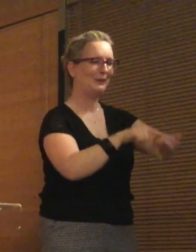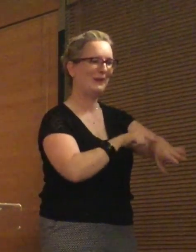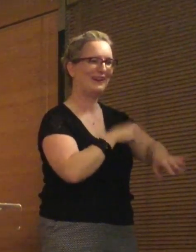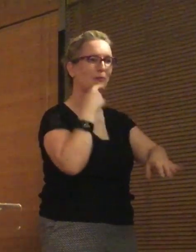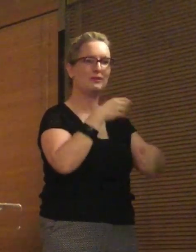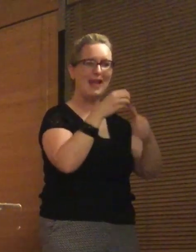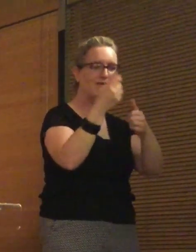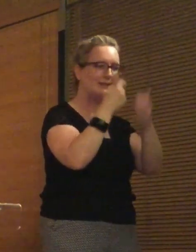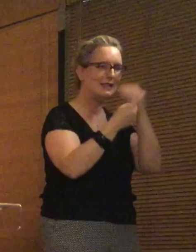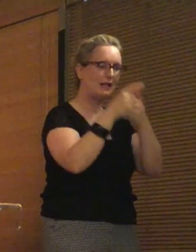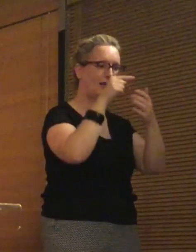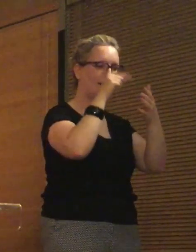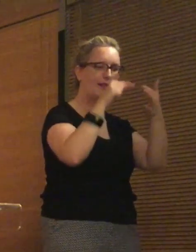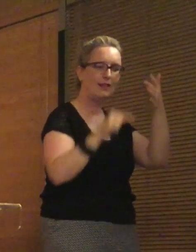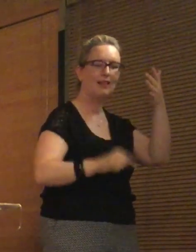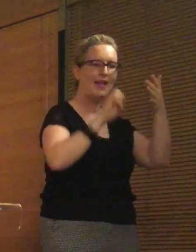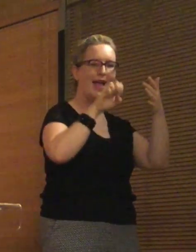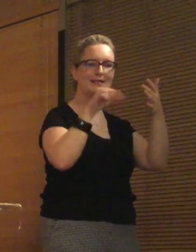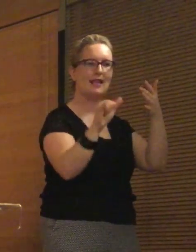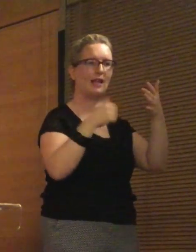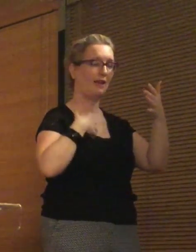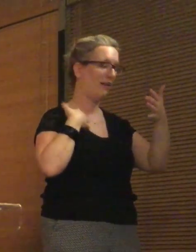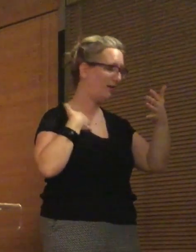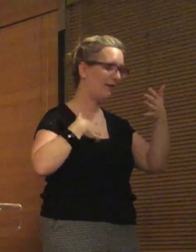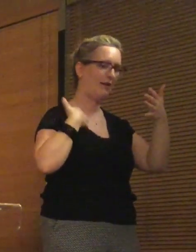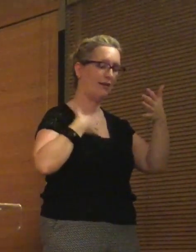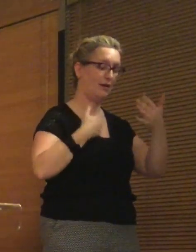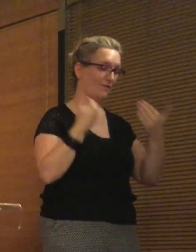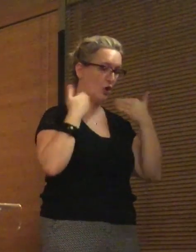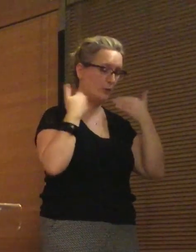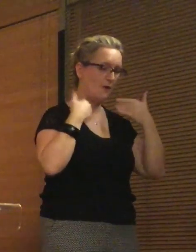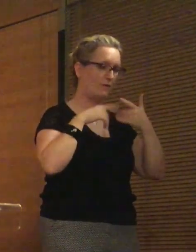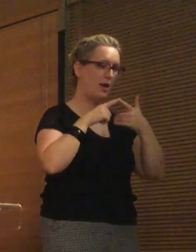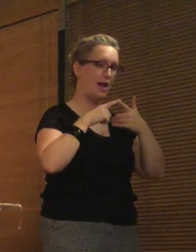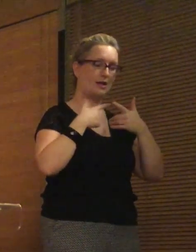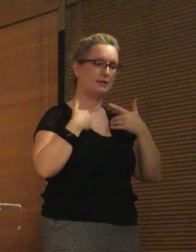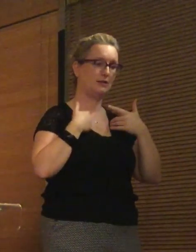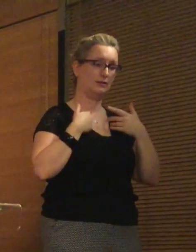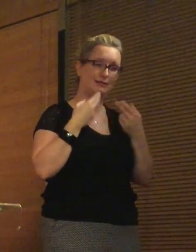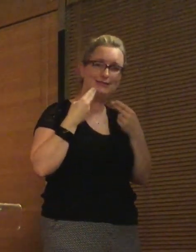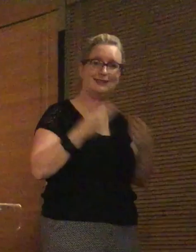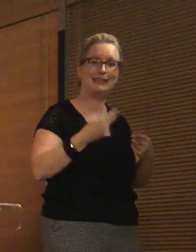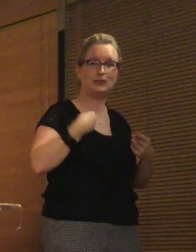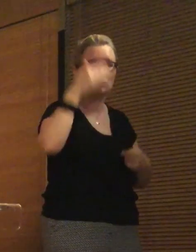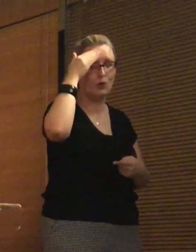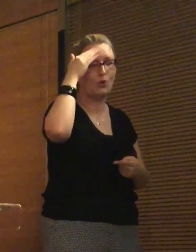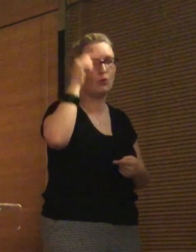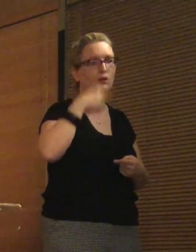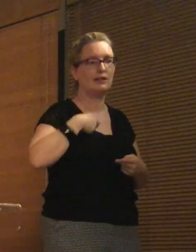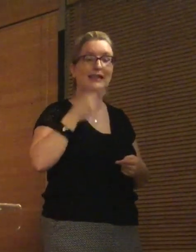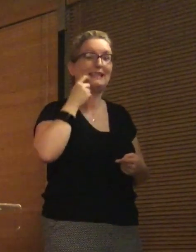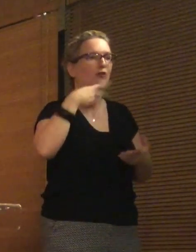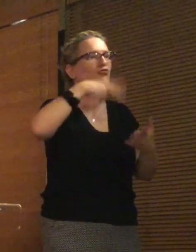single essay in it is just so really informative and really a necessity that we know it, and so